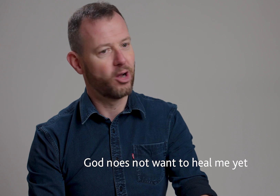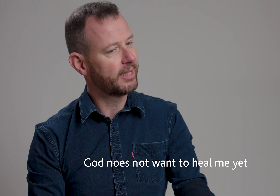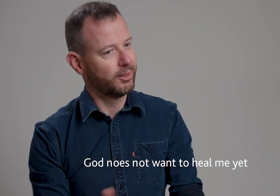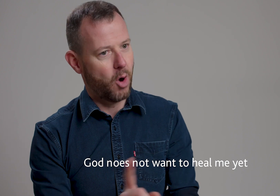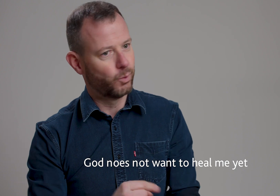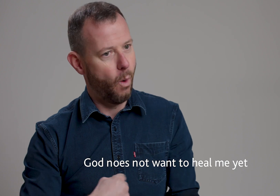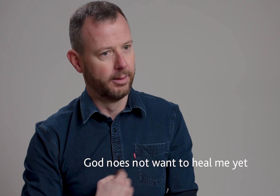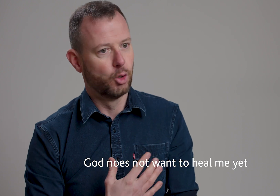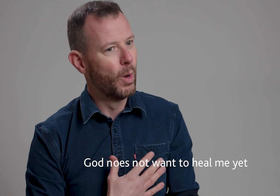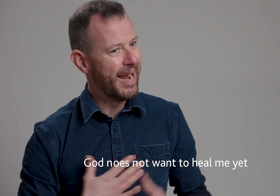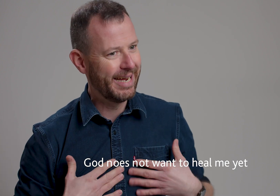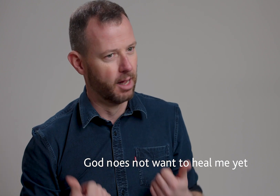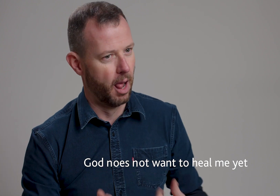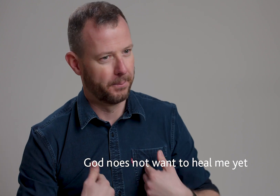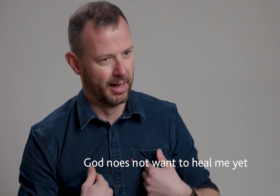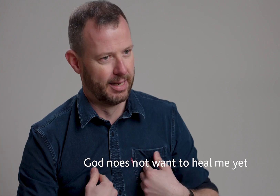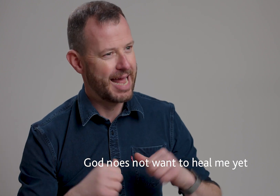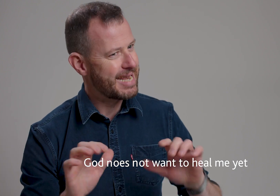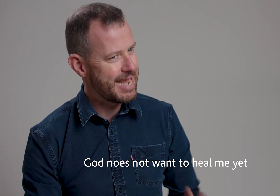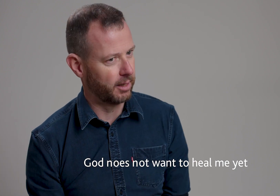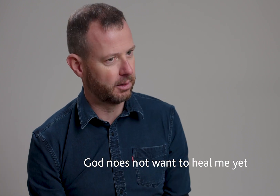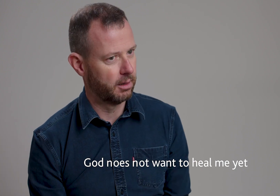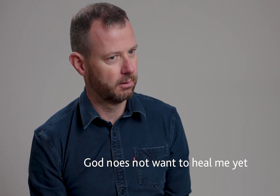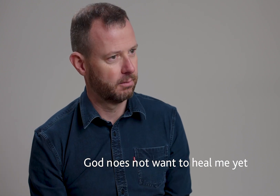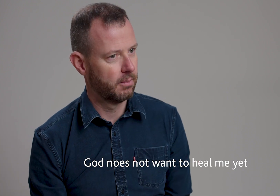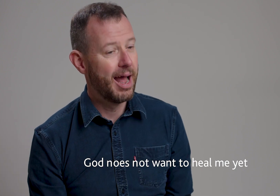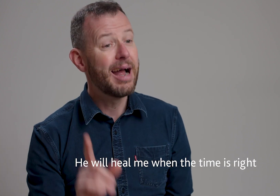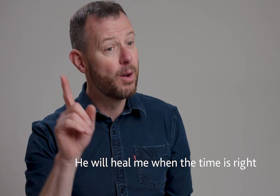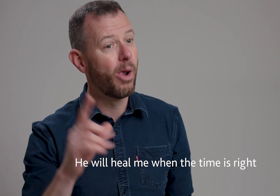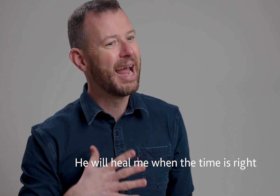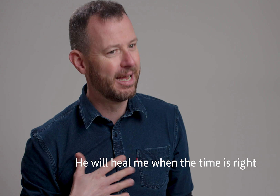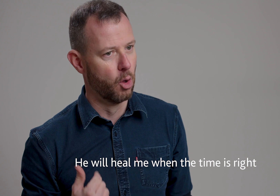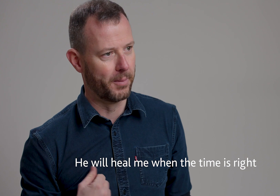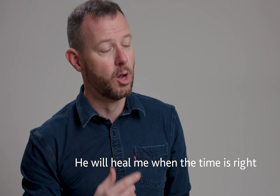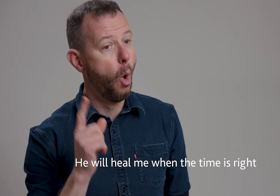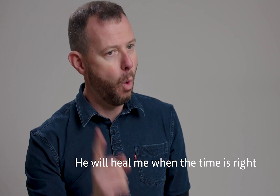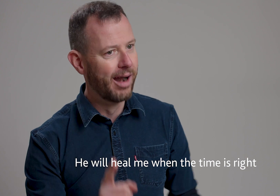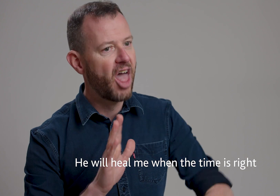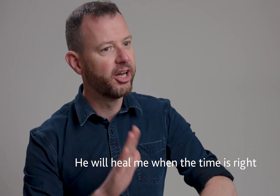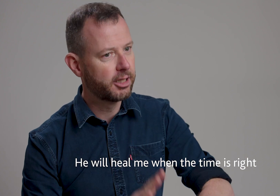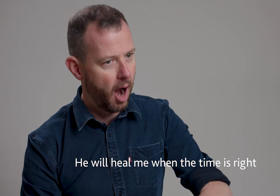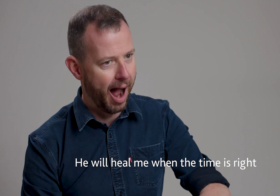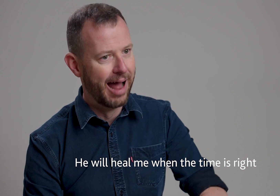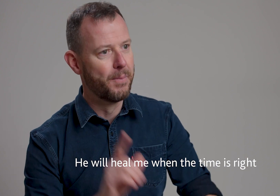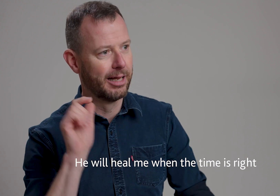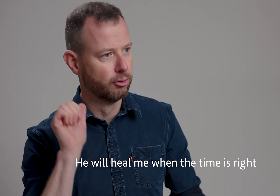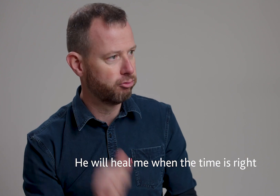God did not want to heal me yet. He will heal me when the time is